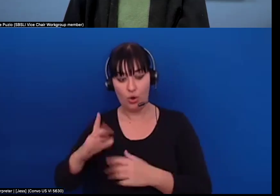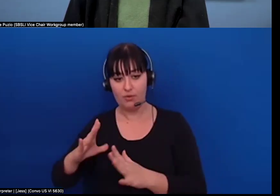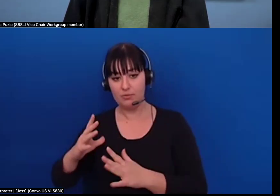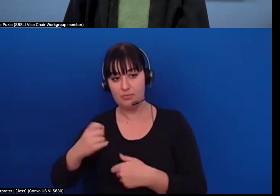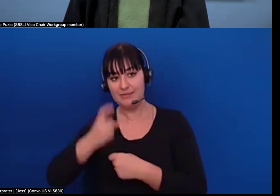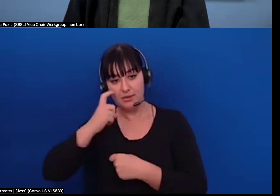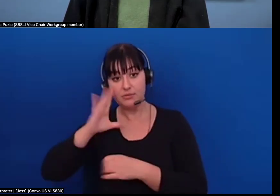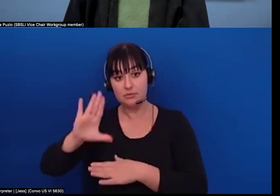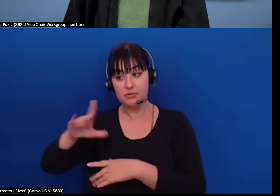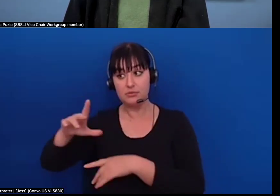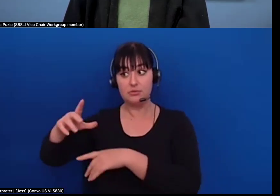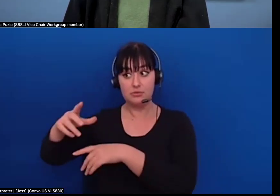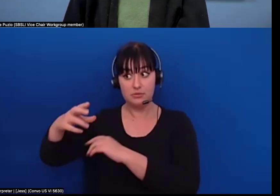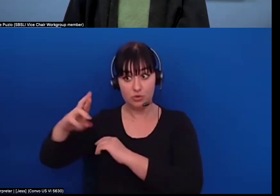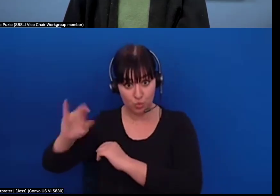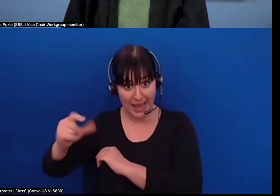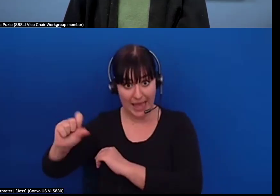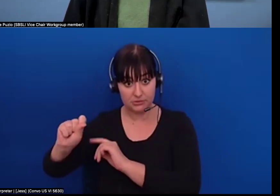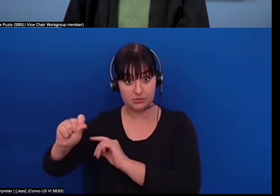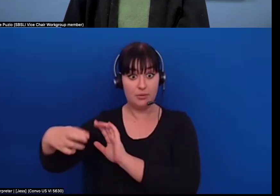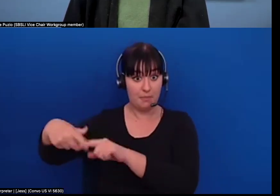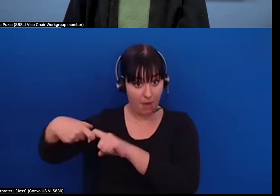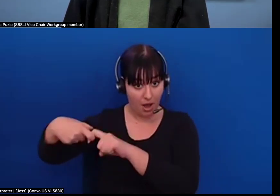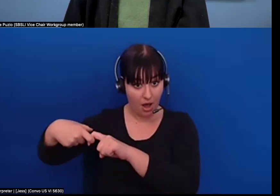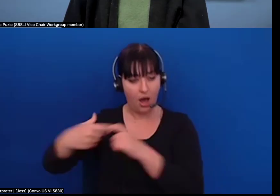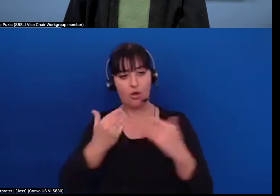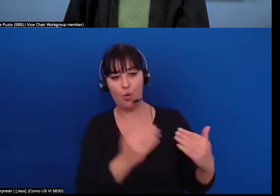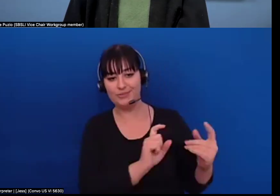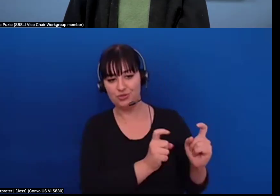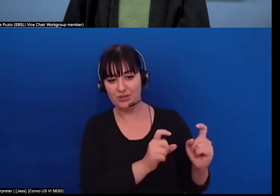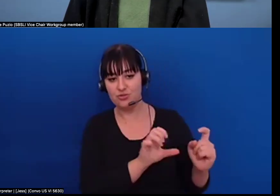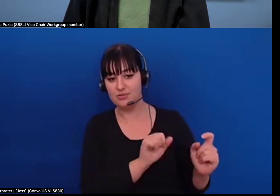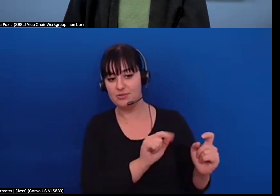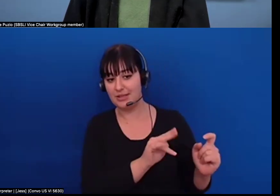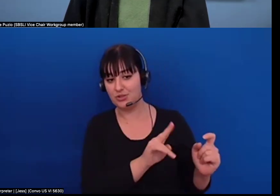regulations in order to make changes to the statute. So, Jen,